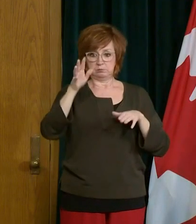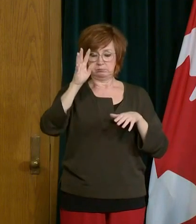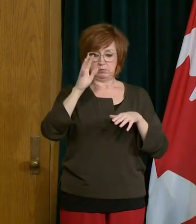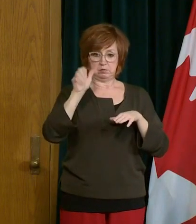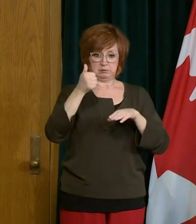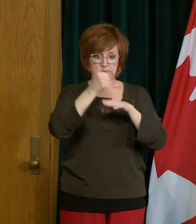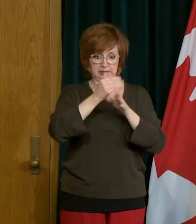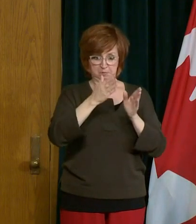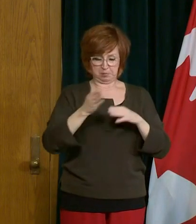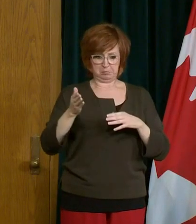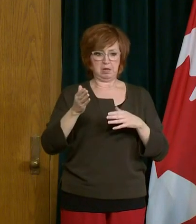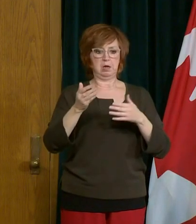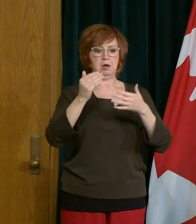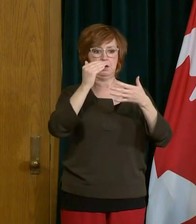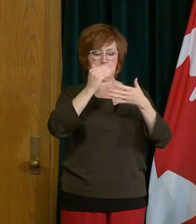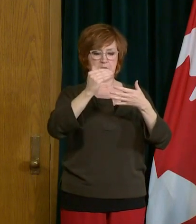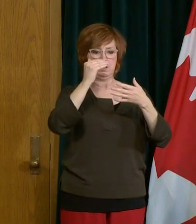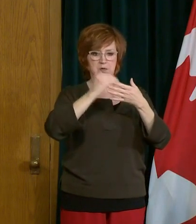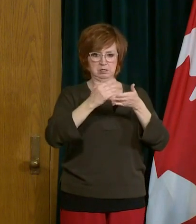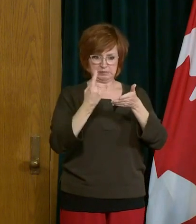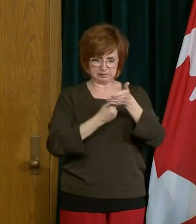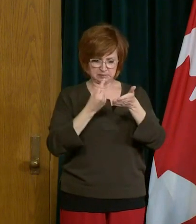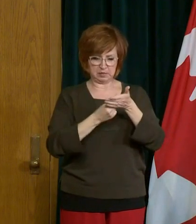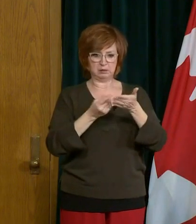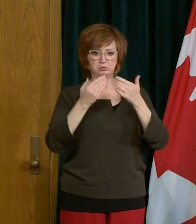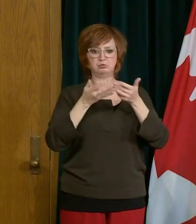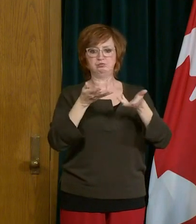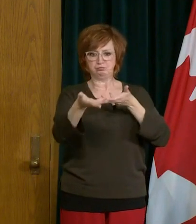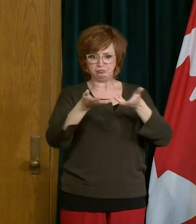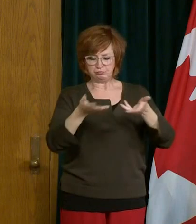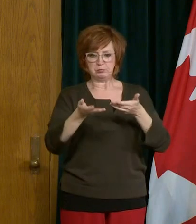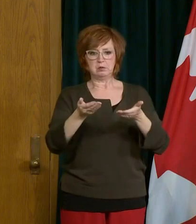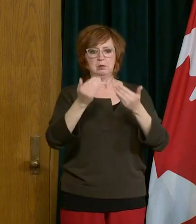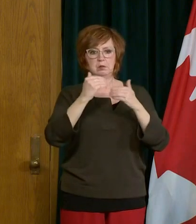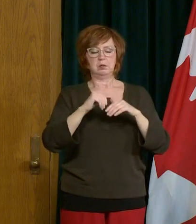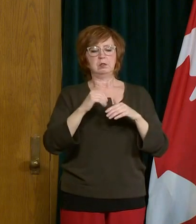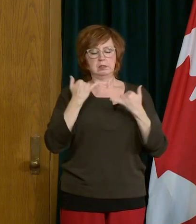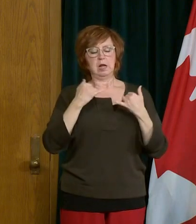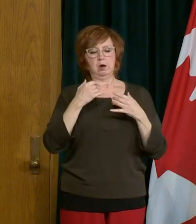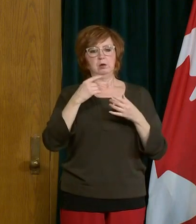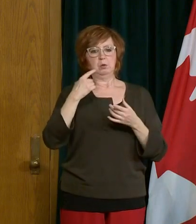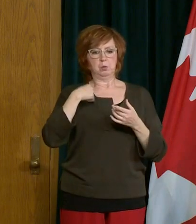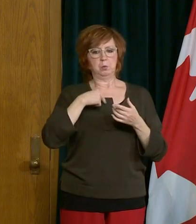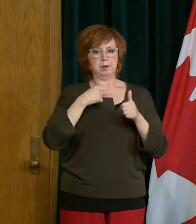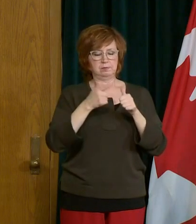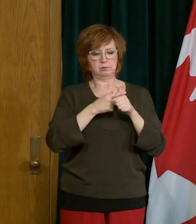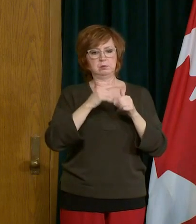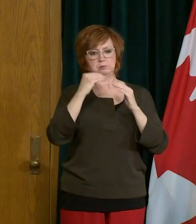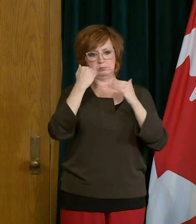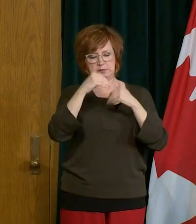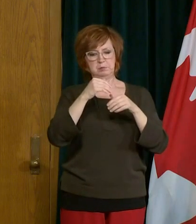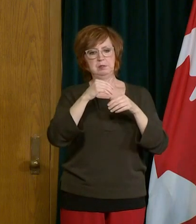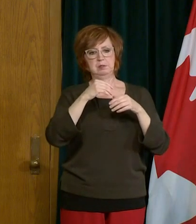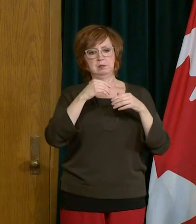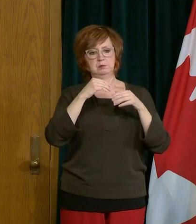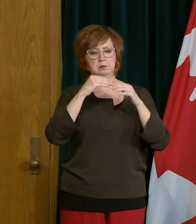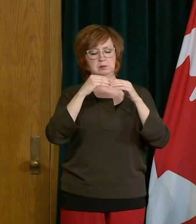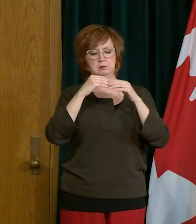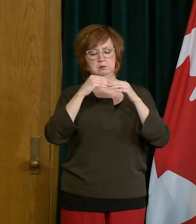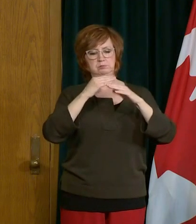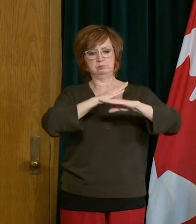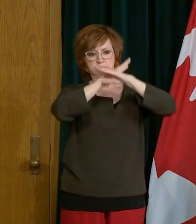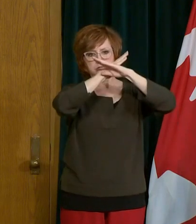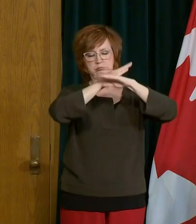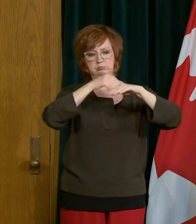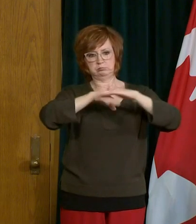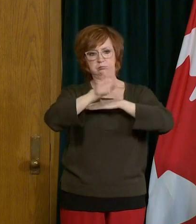public health order restricting travel, and now actively having the government take over, or actively